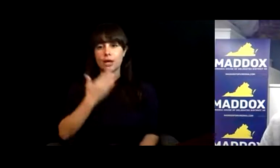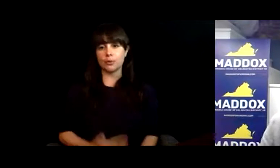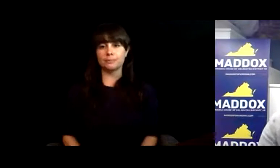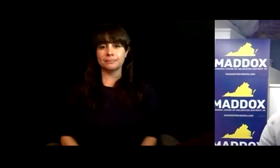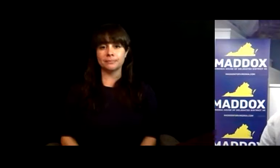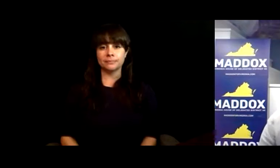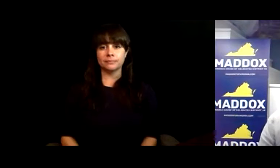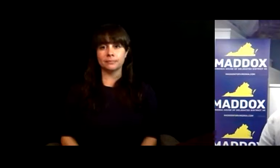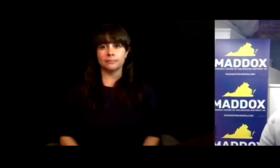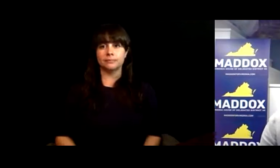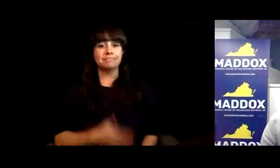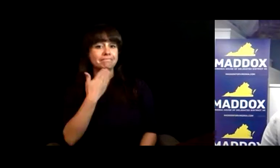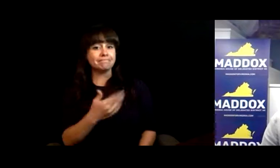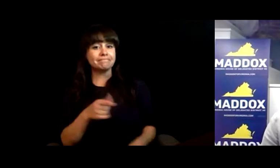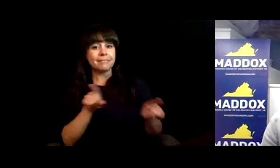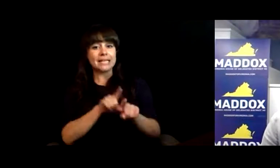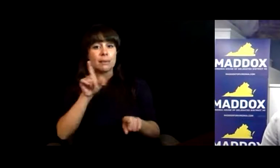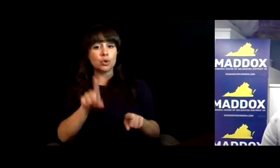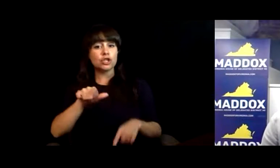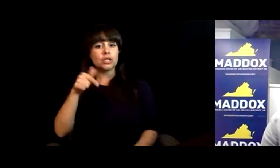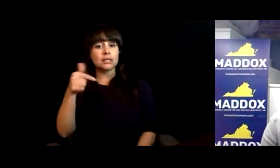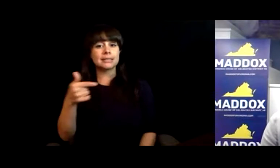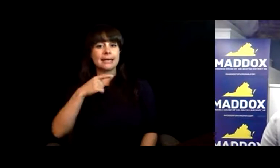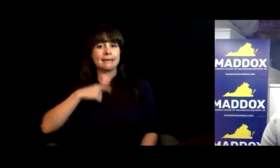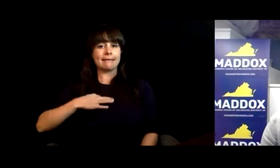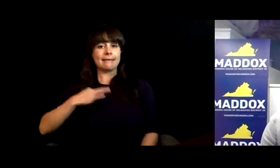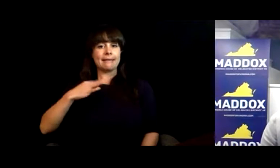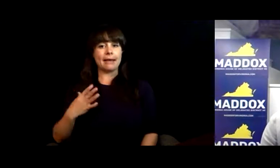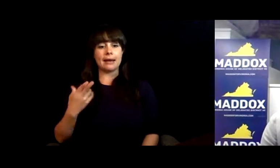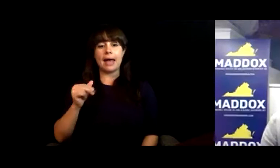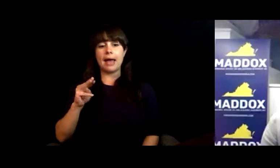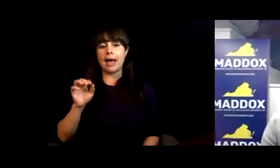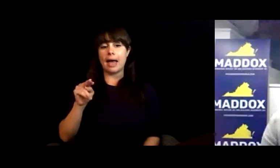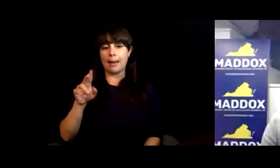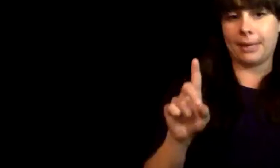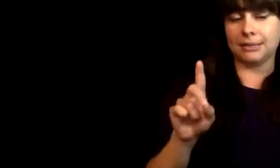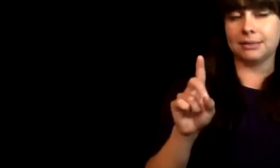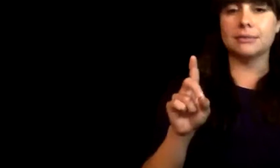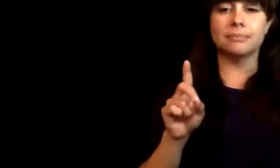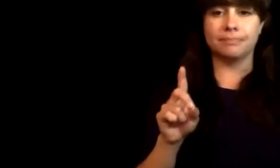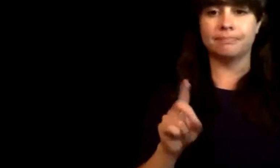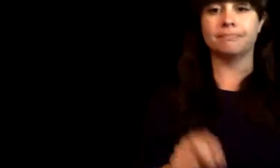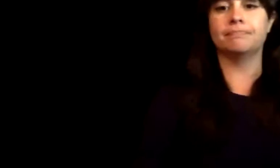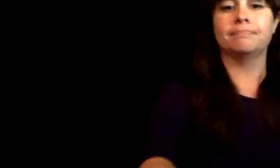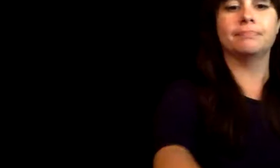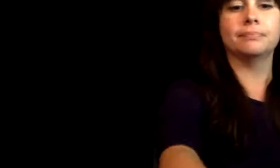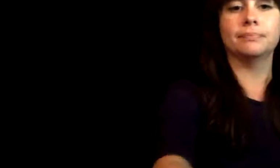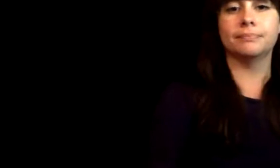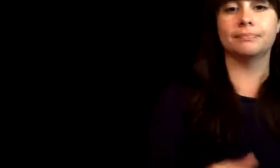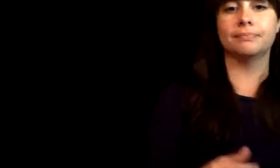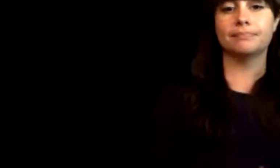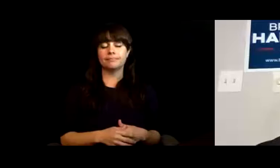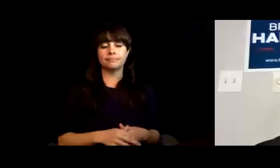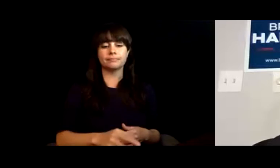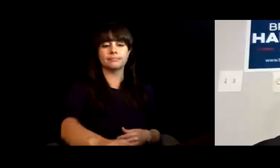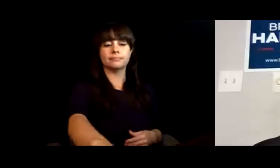Thank you. And we'll turn the same question now over to candidate Hammond about safe policing for the disability community. Sure.